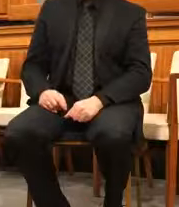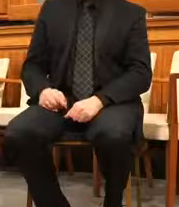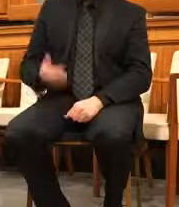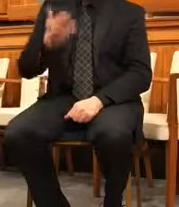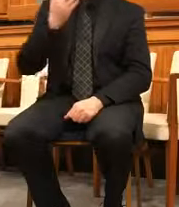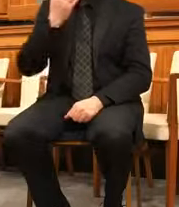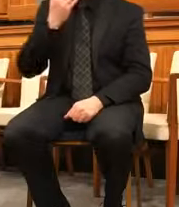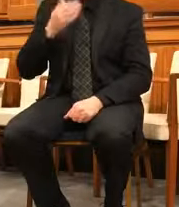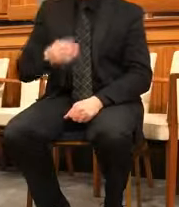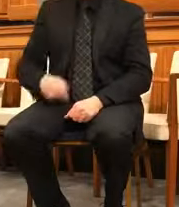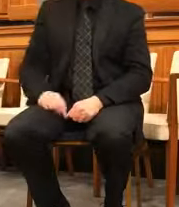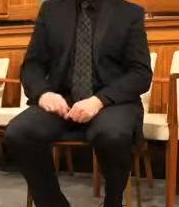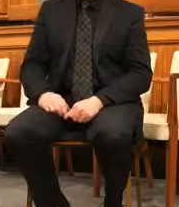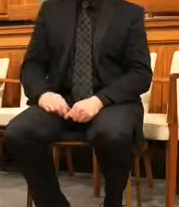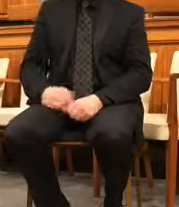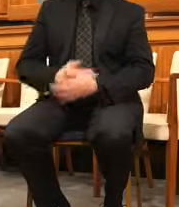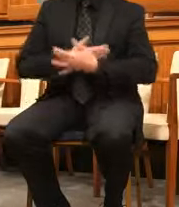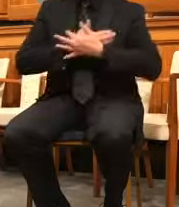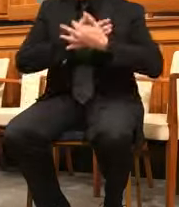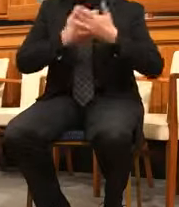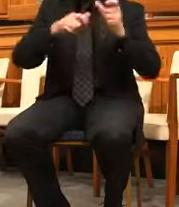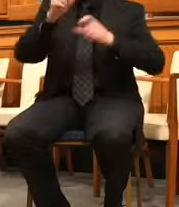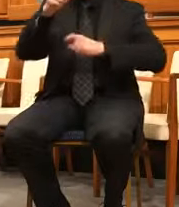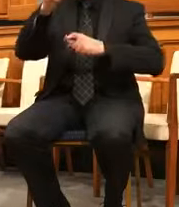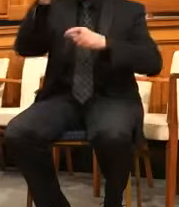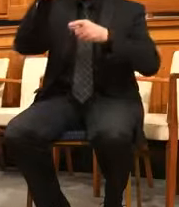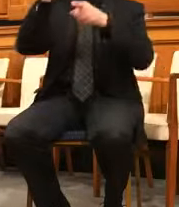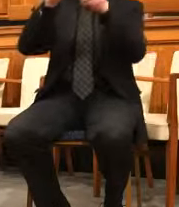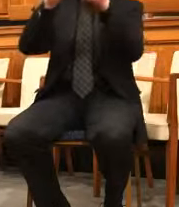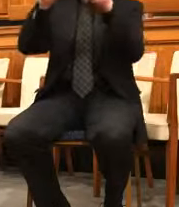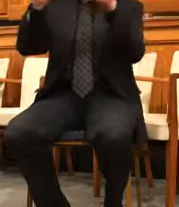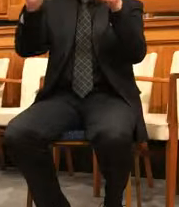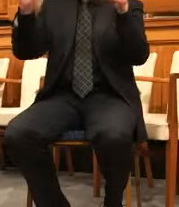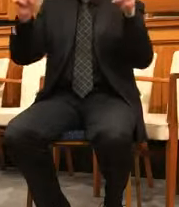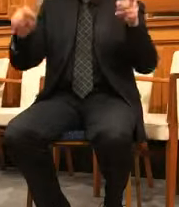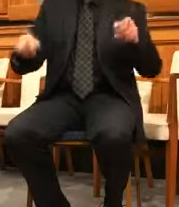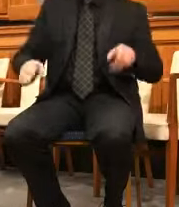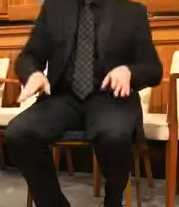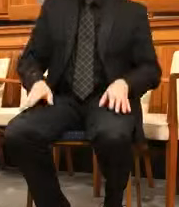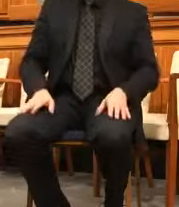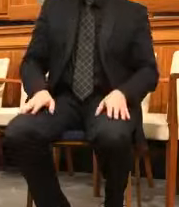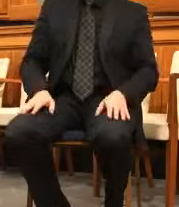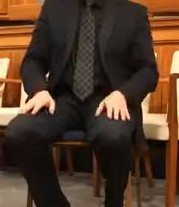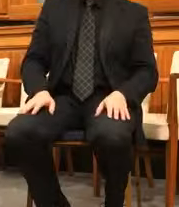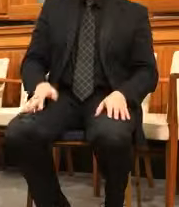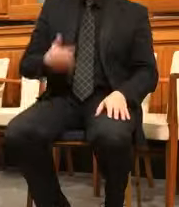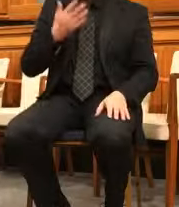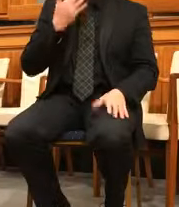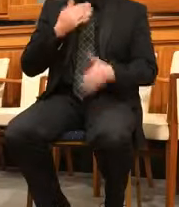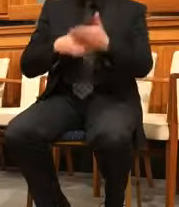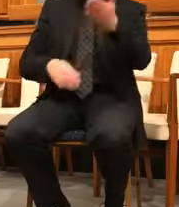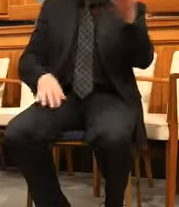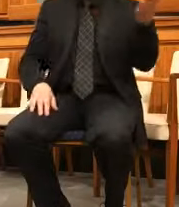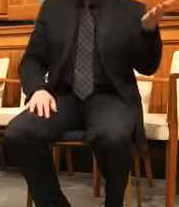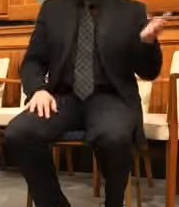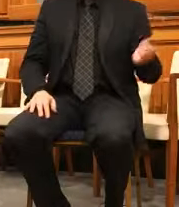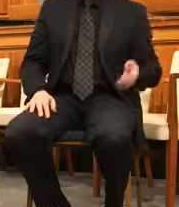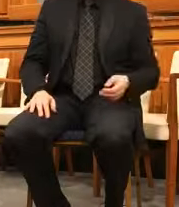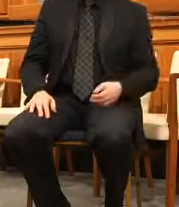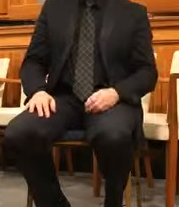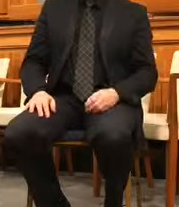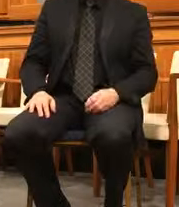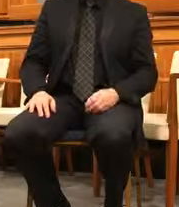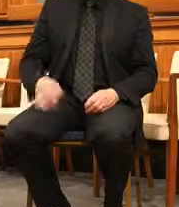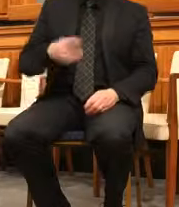God. As though God is unoffendable, God is unconcerned about